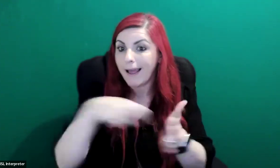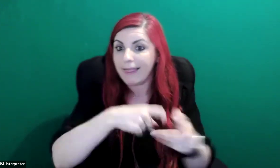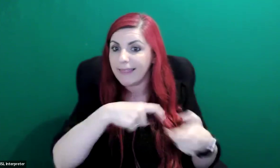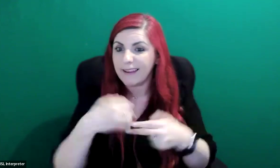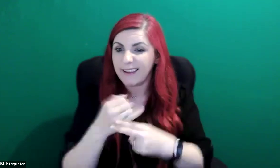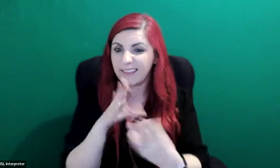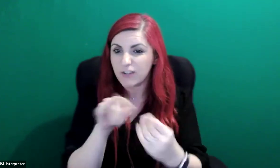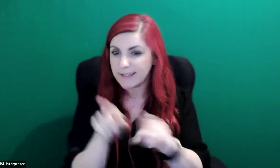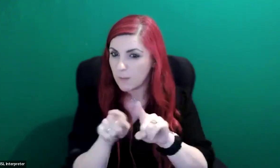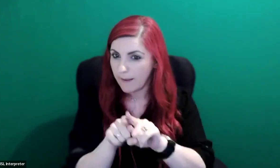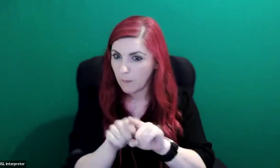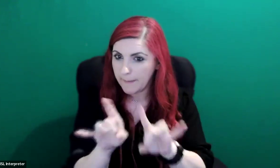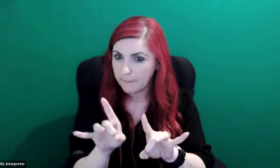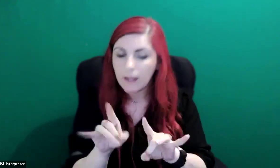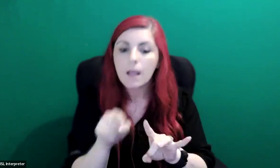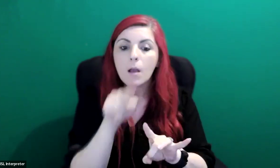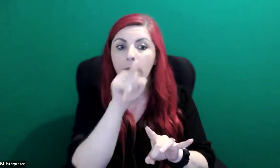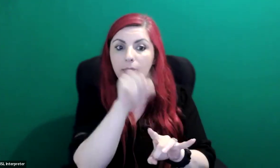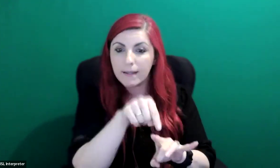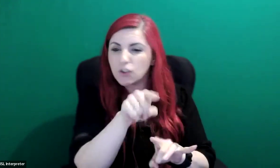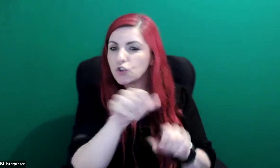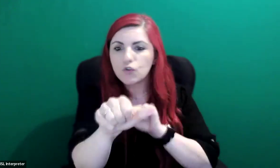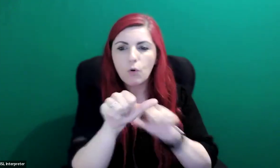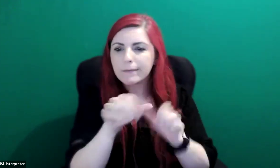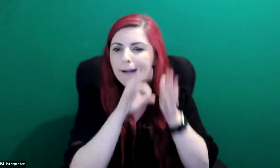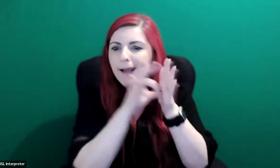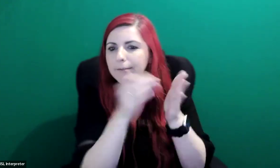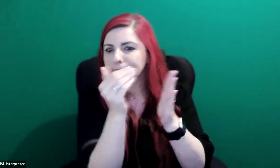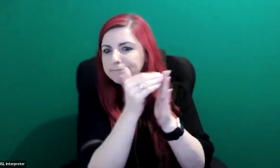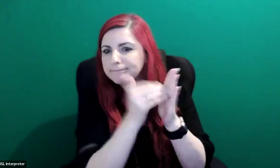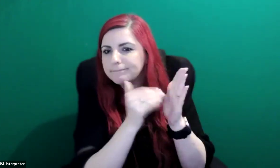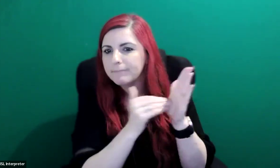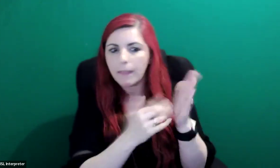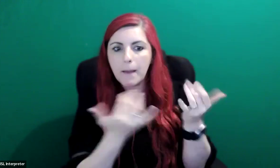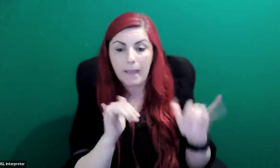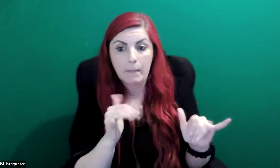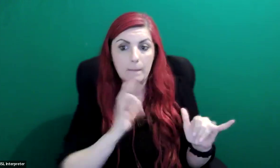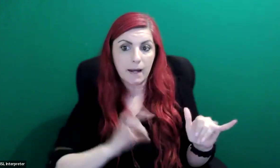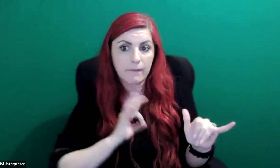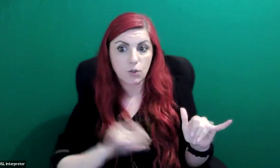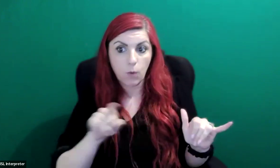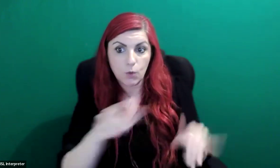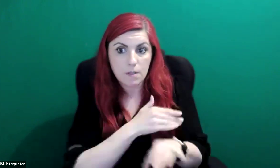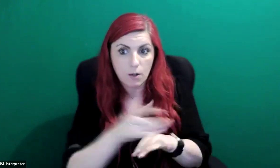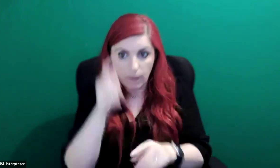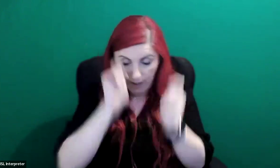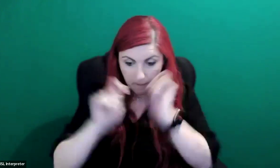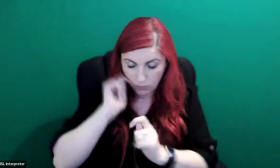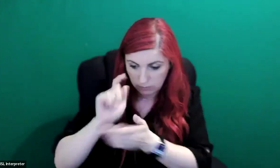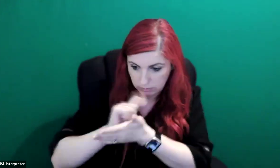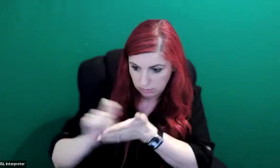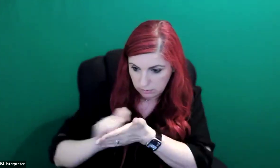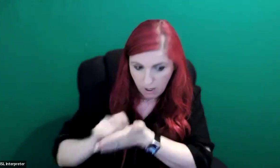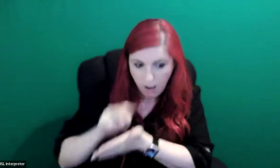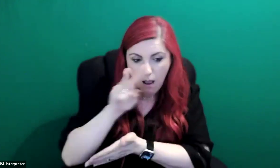to be shared with the group as well. This is just some short guidance that you might find useful as you're sitting down to do work on submissions of